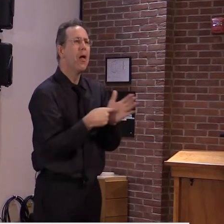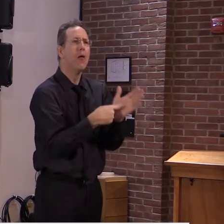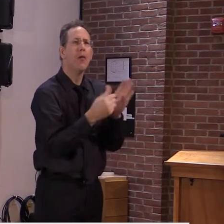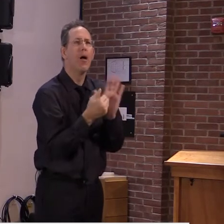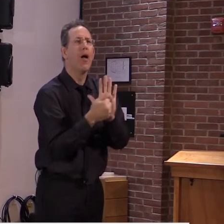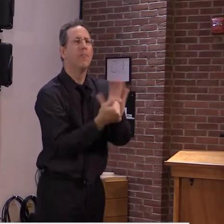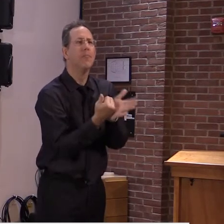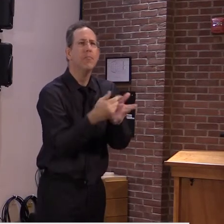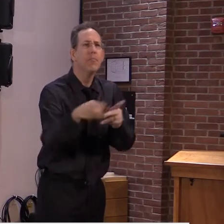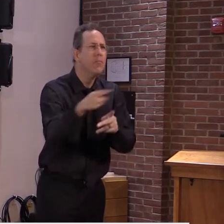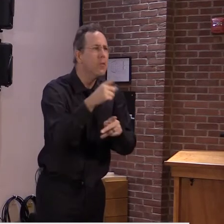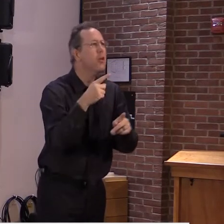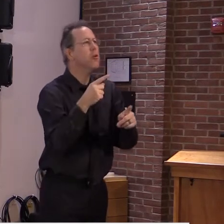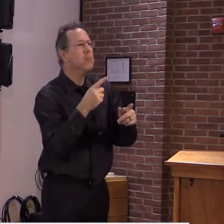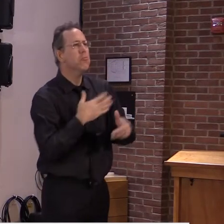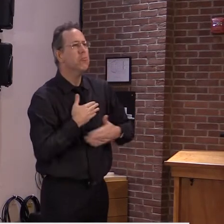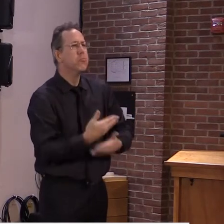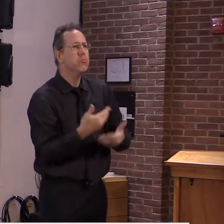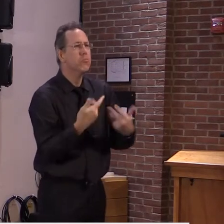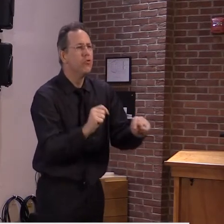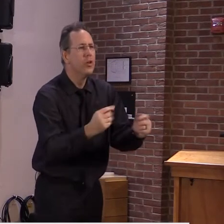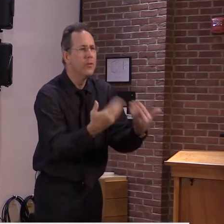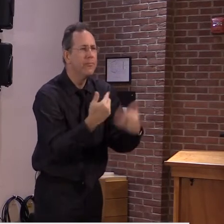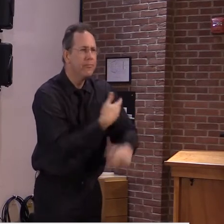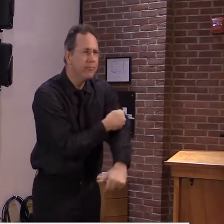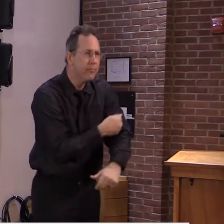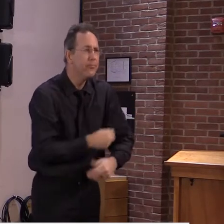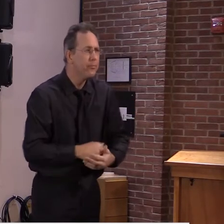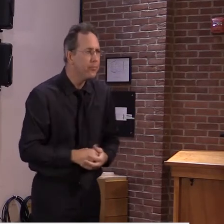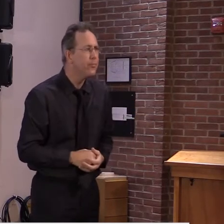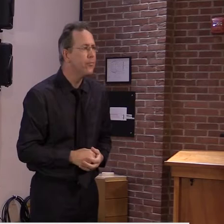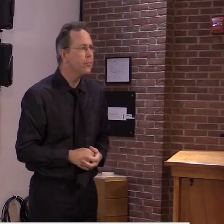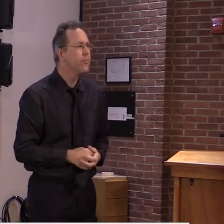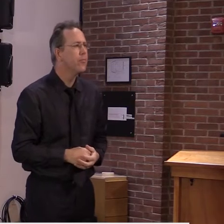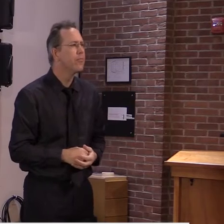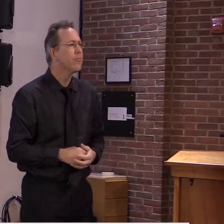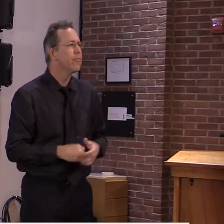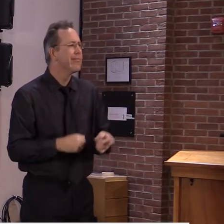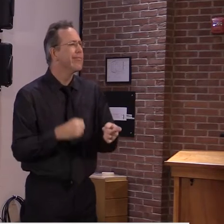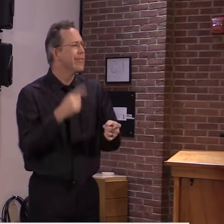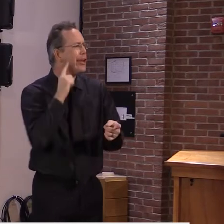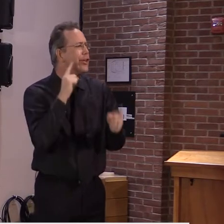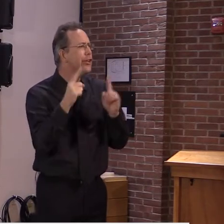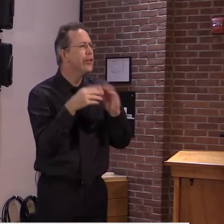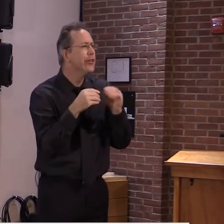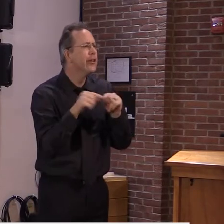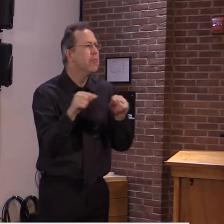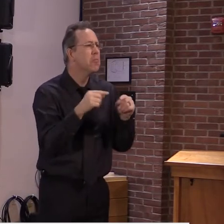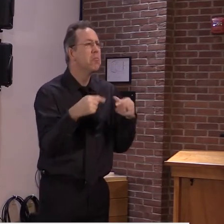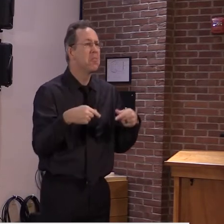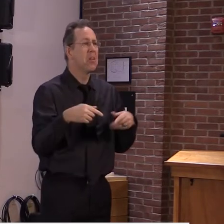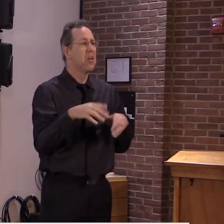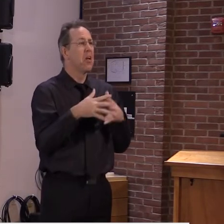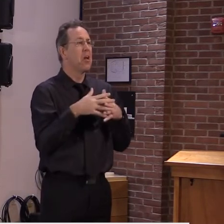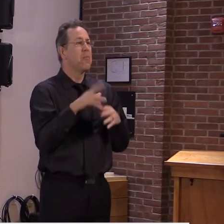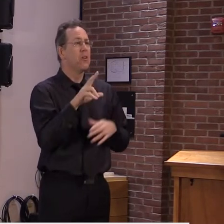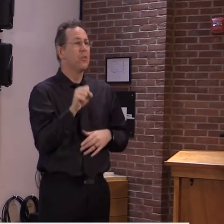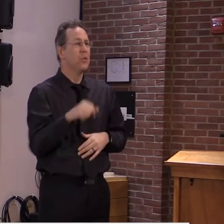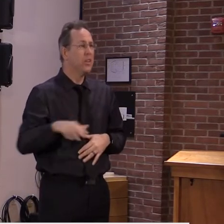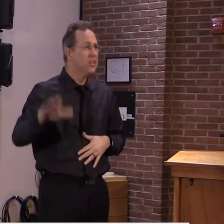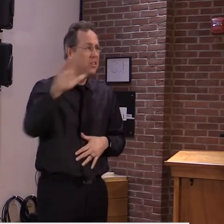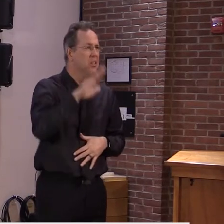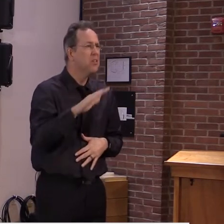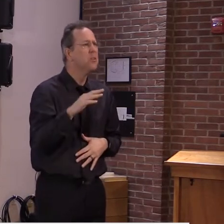true, we hope that the number that is needed for herd immunity is 80% or